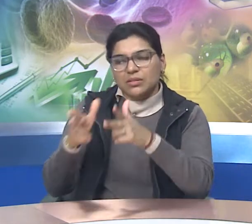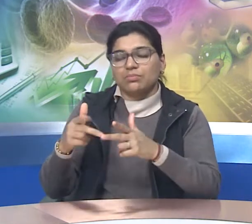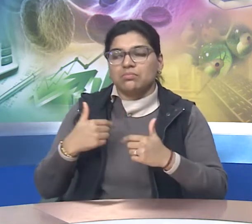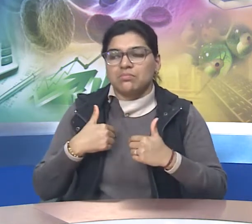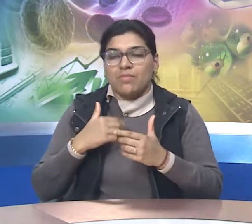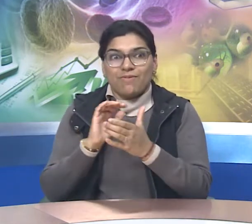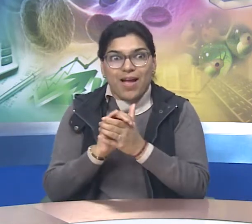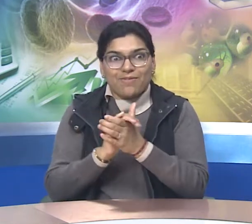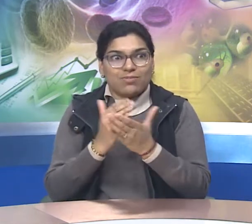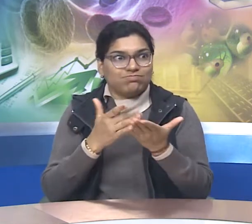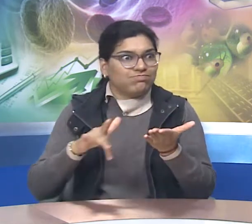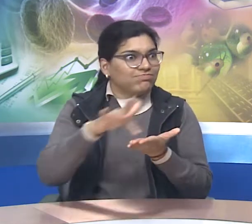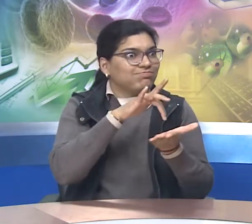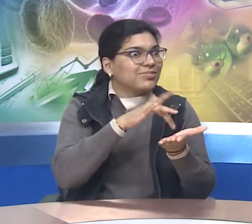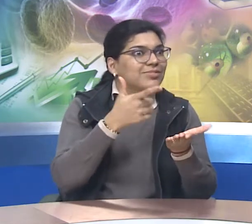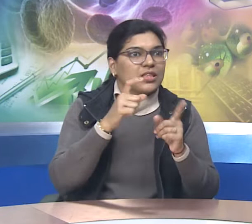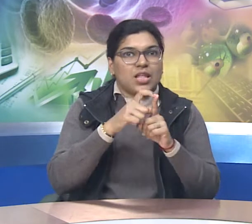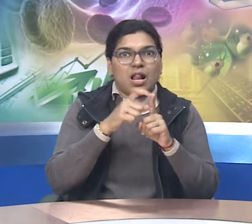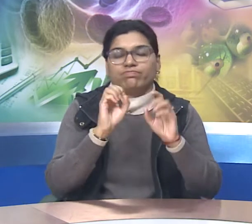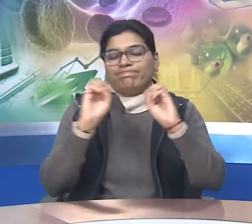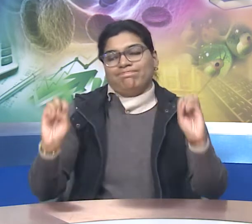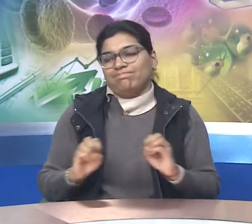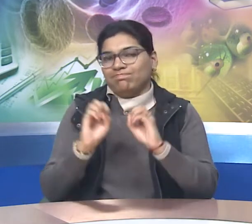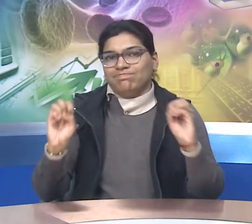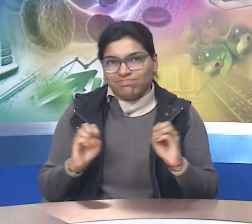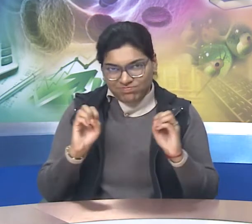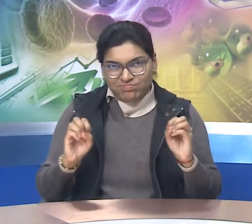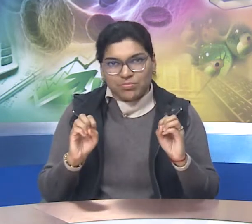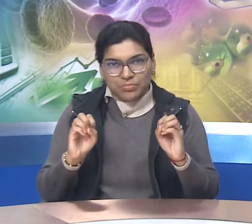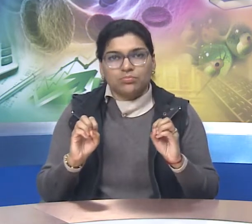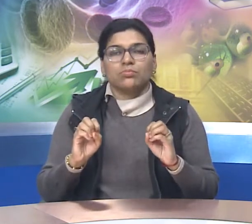I explained that I had no friends in Delhi,